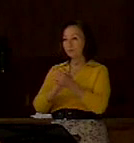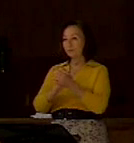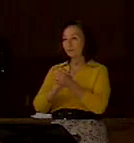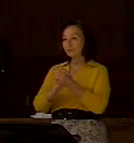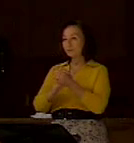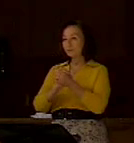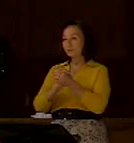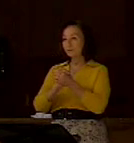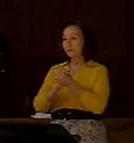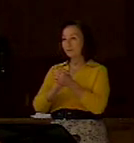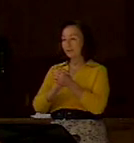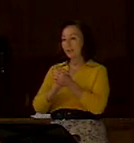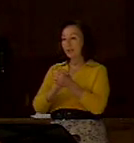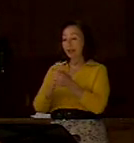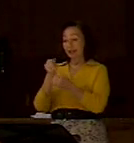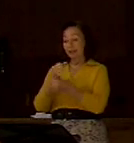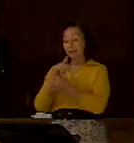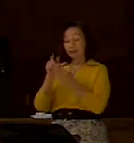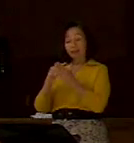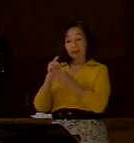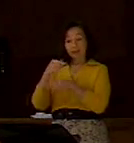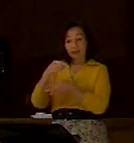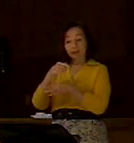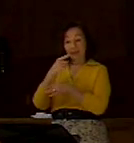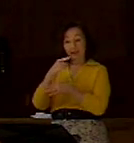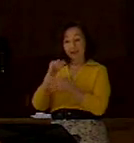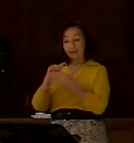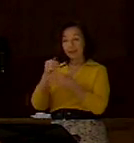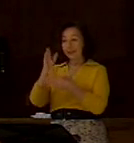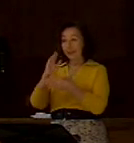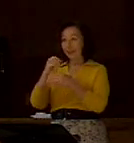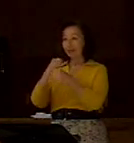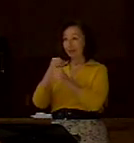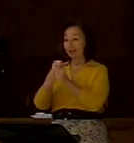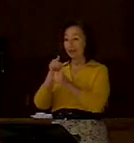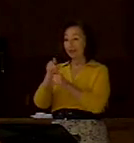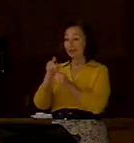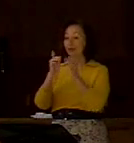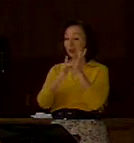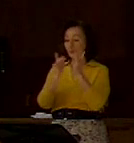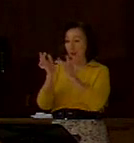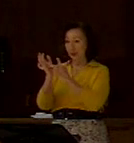21. And I love this. He said, God made him, Jesus,